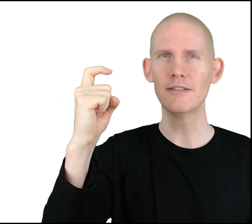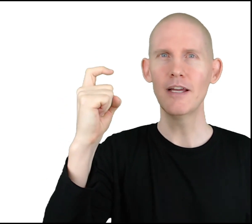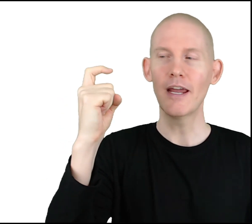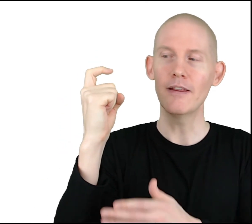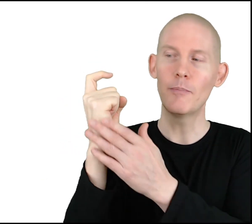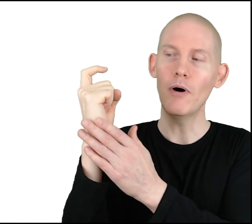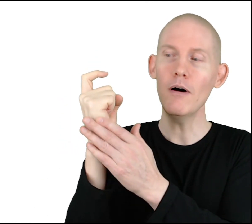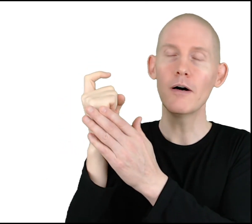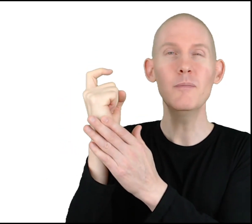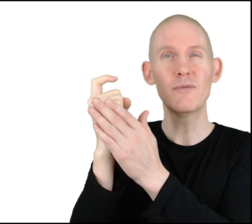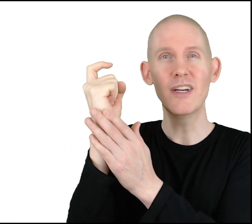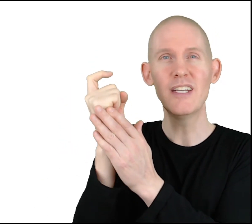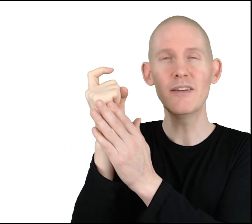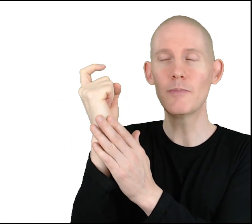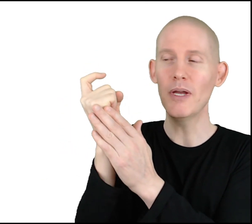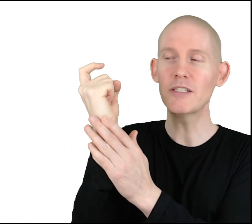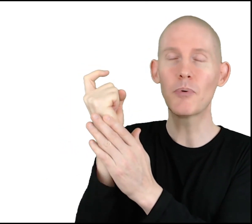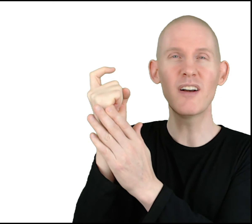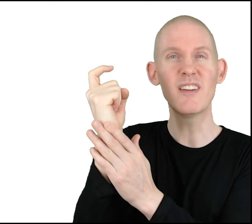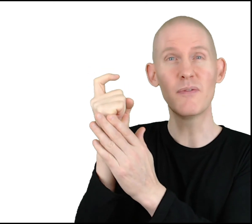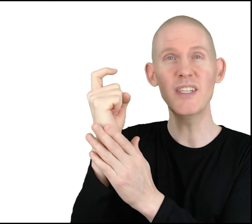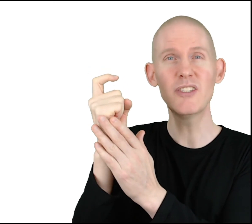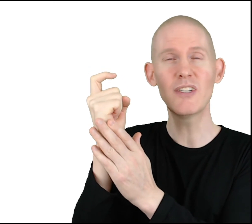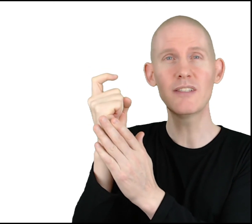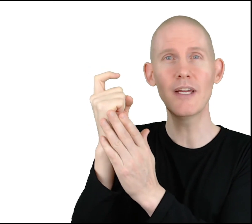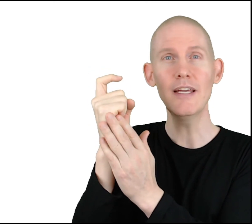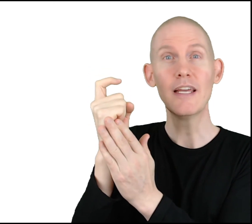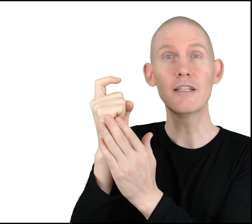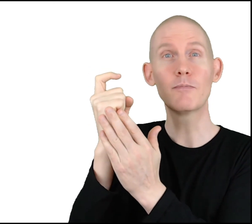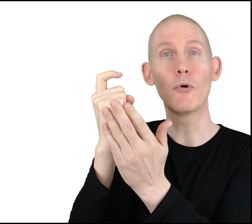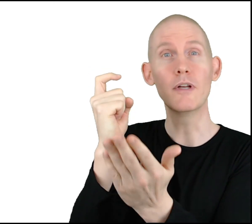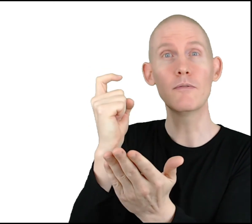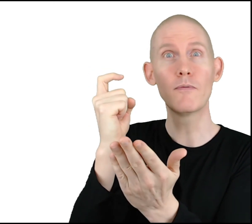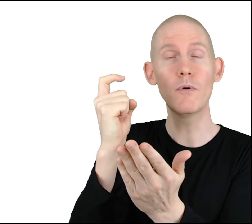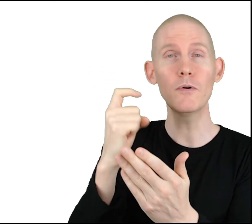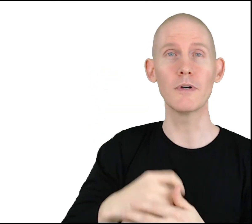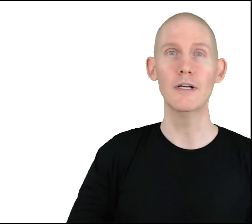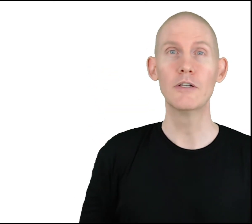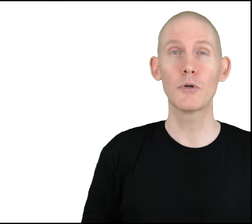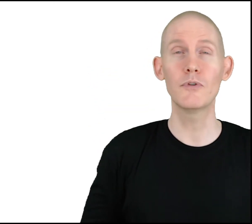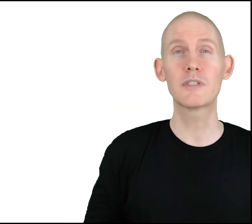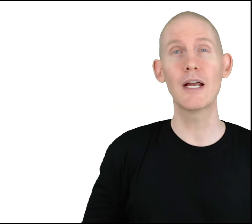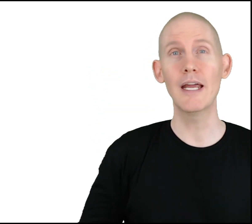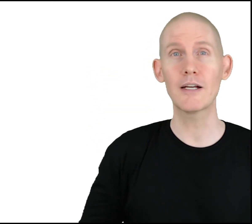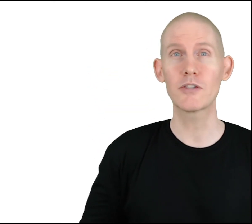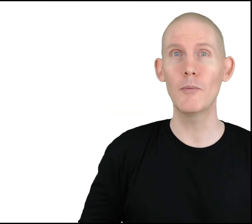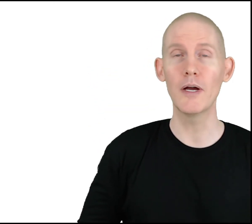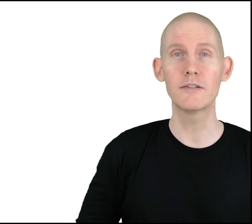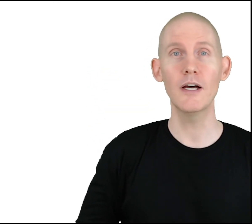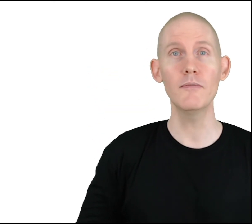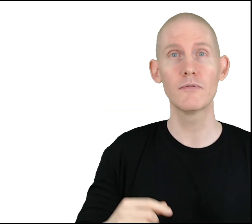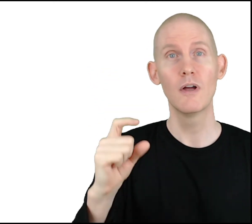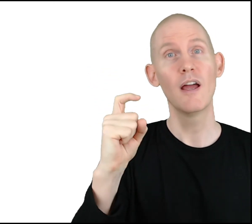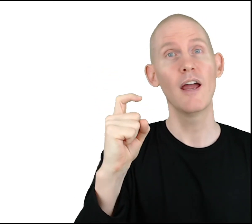And the palm right here, the base part of the fist, you could say, is pointing forward. So if you sign X all by itself,